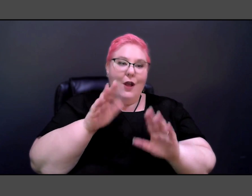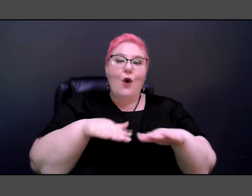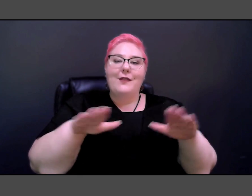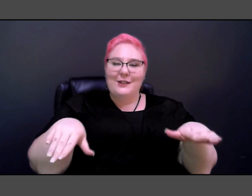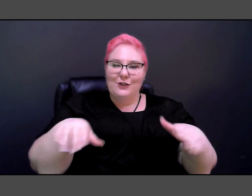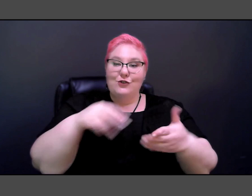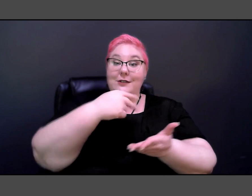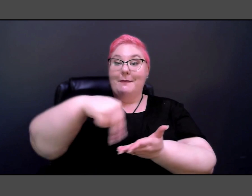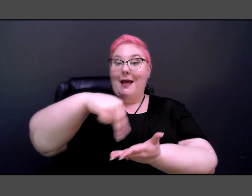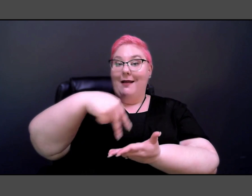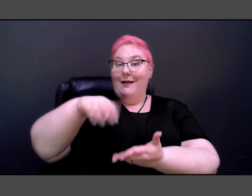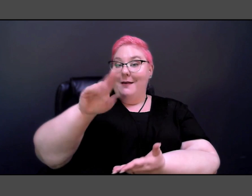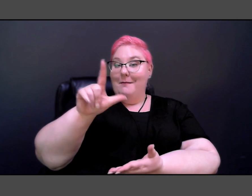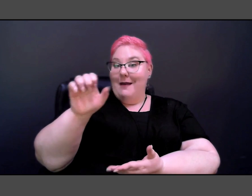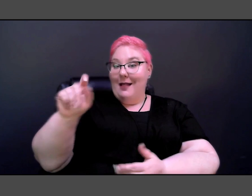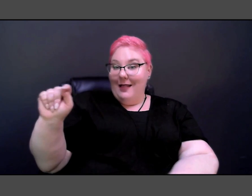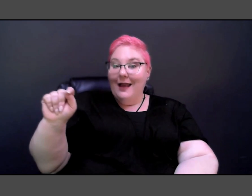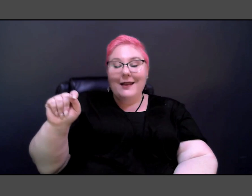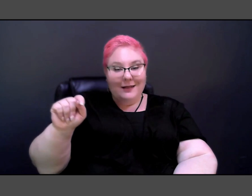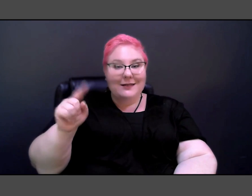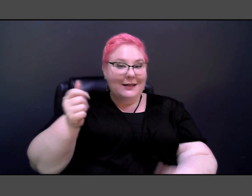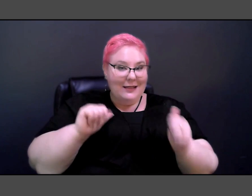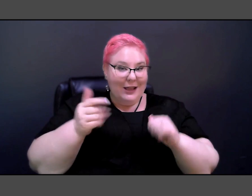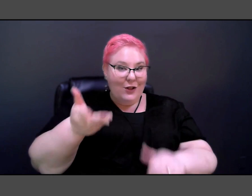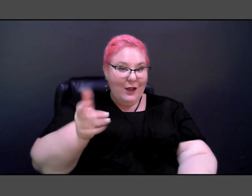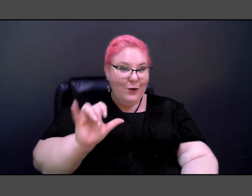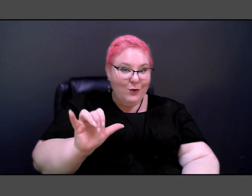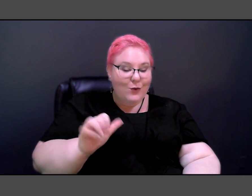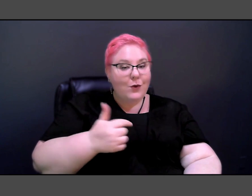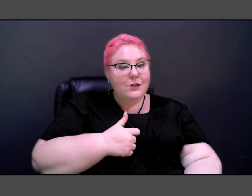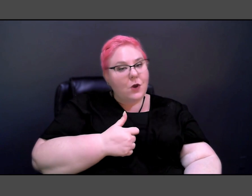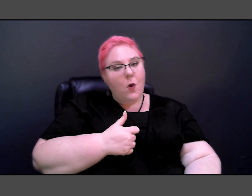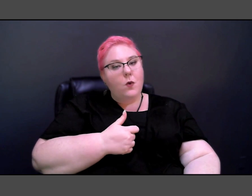well. So there's places like that. And,